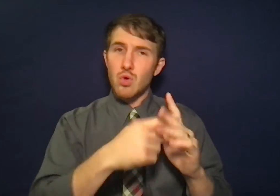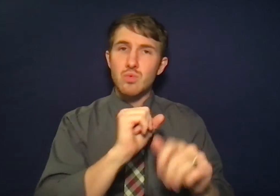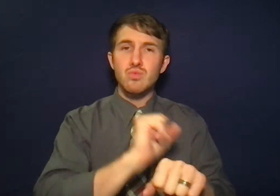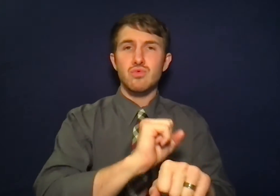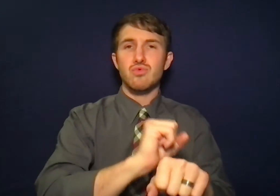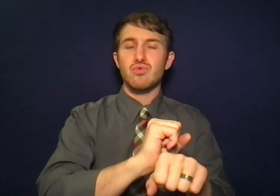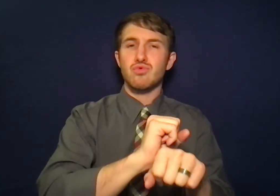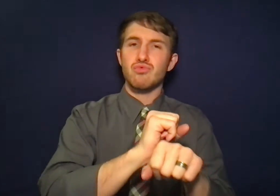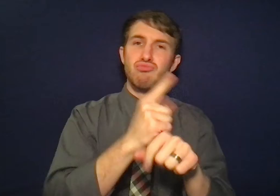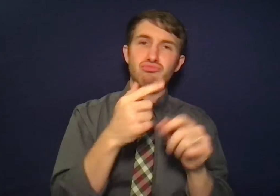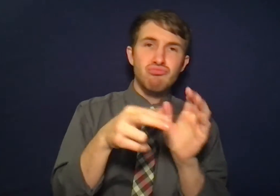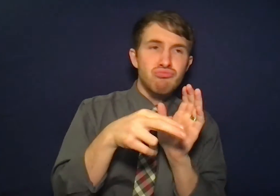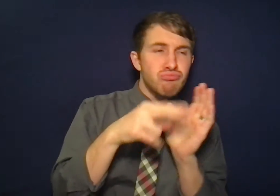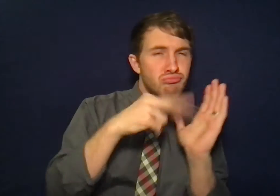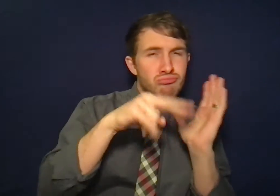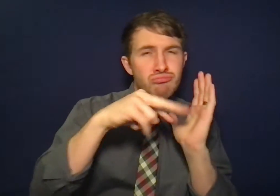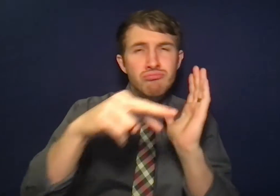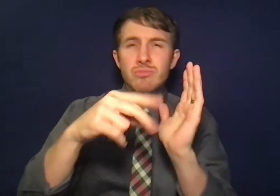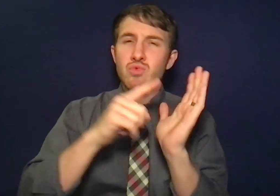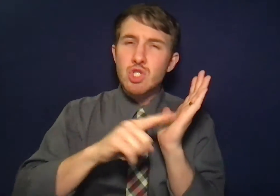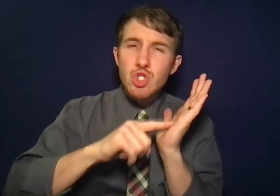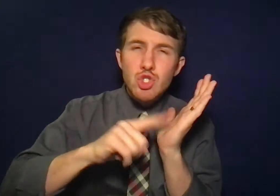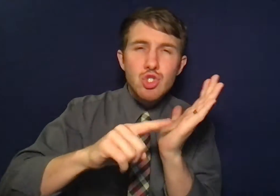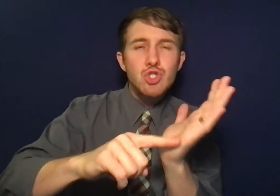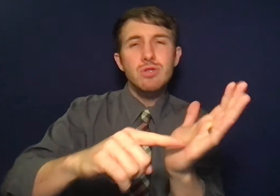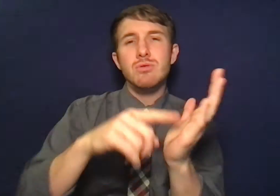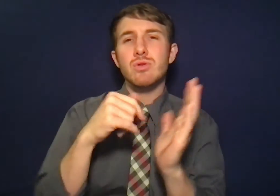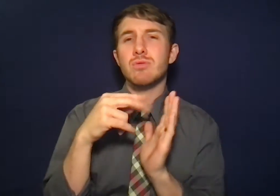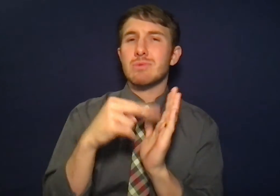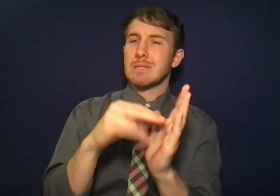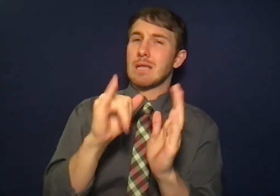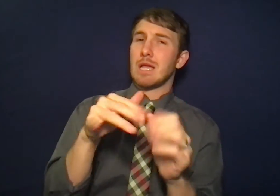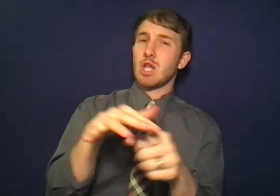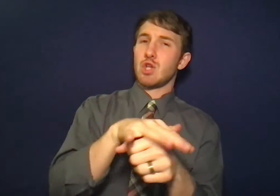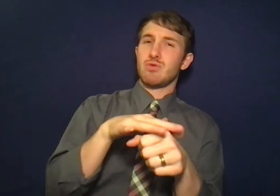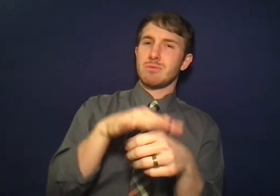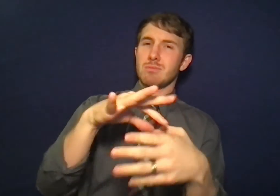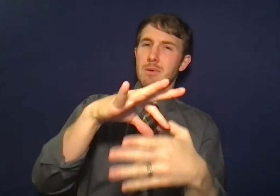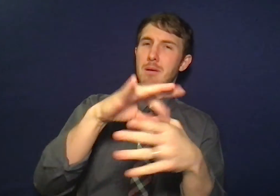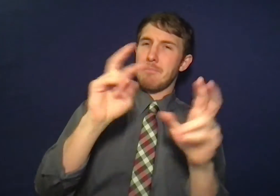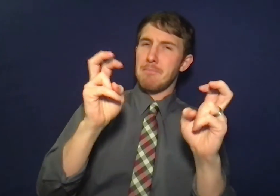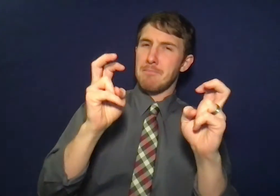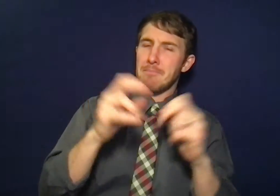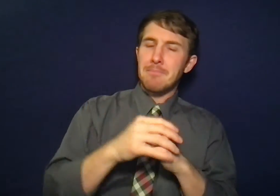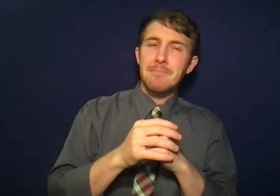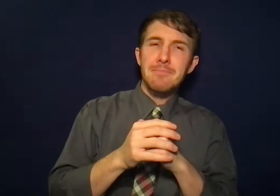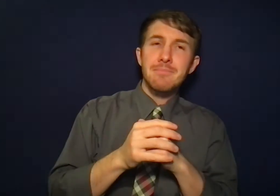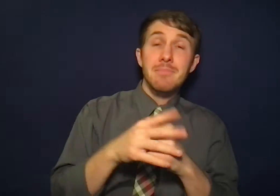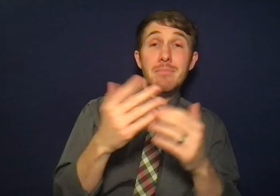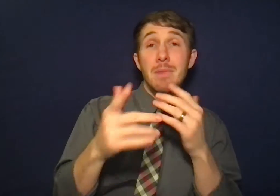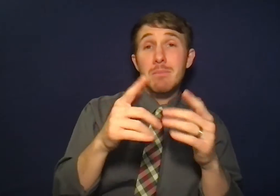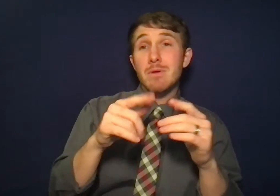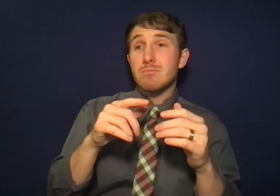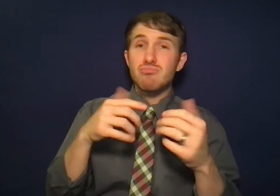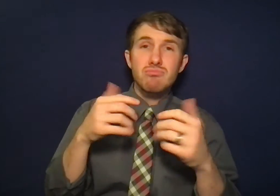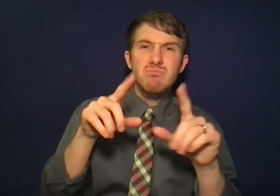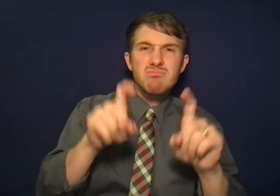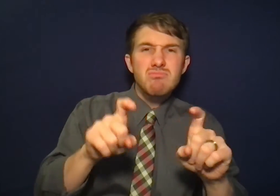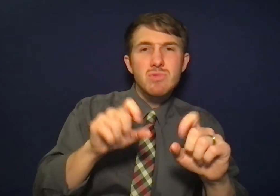start the work. Review literature or reading in the area of interest. You might try out a strategy or intervention